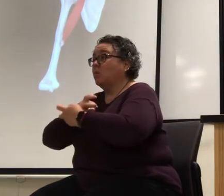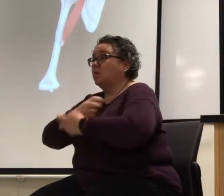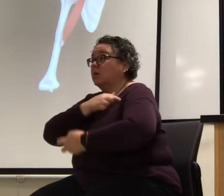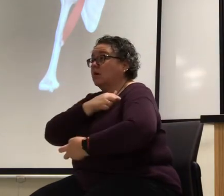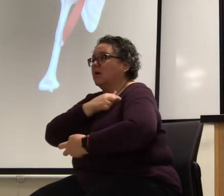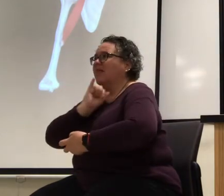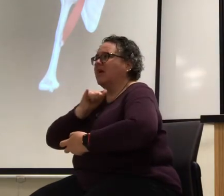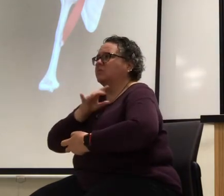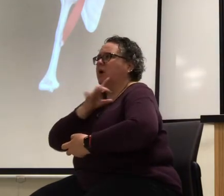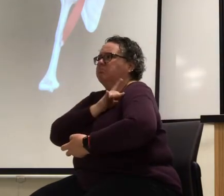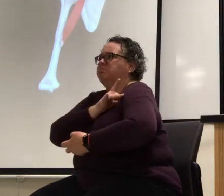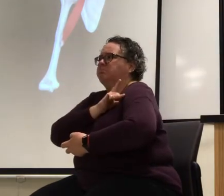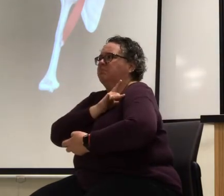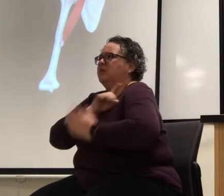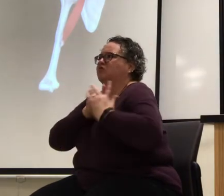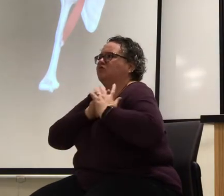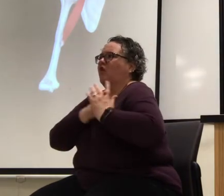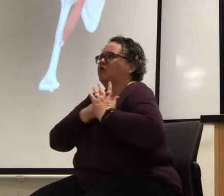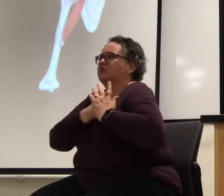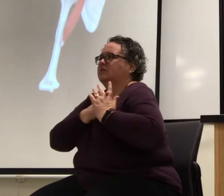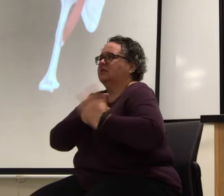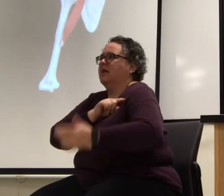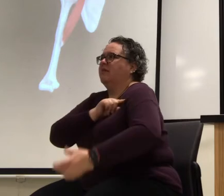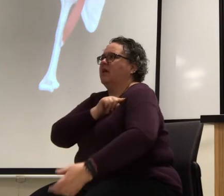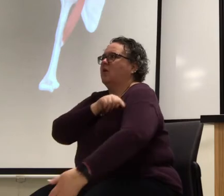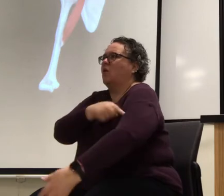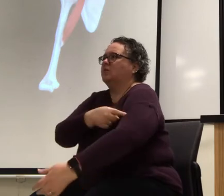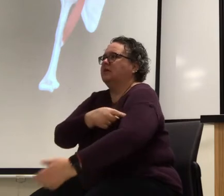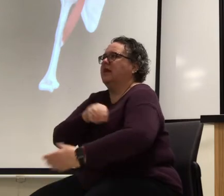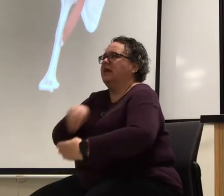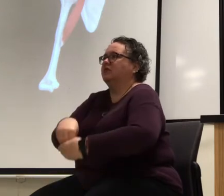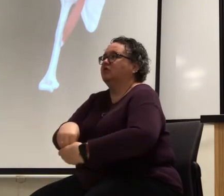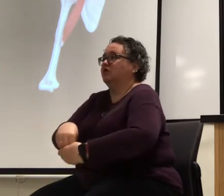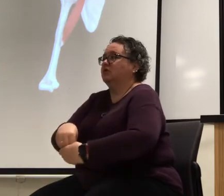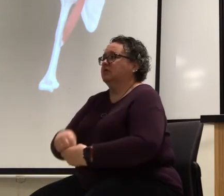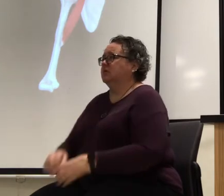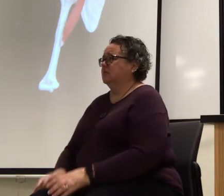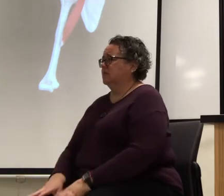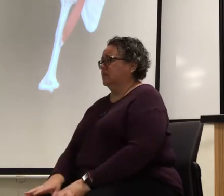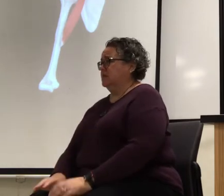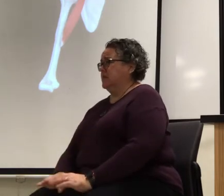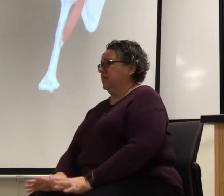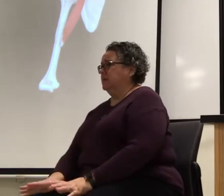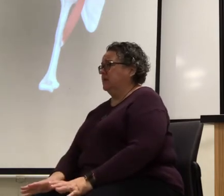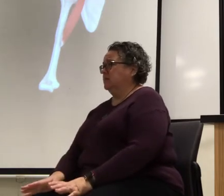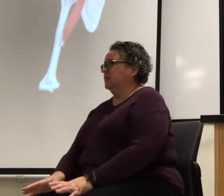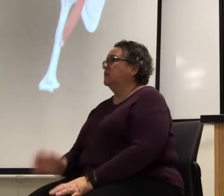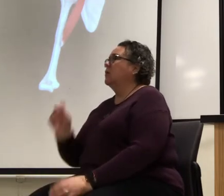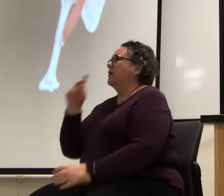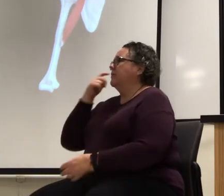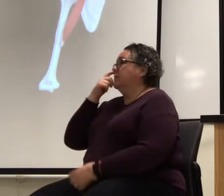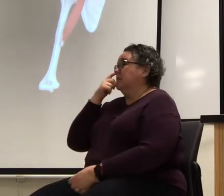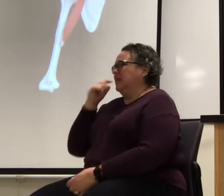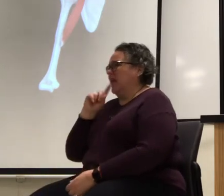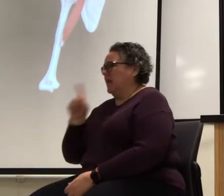Okay, I'm gonna see if you can start to predict these things now. Now look where it originates and inserts. Do you think that muscle is